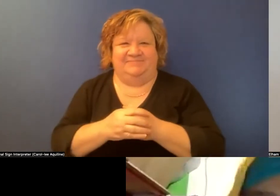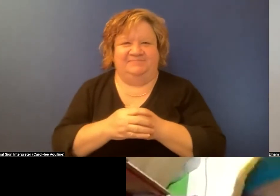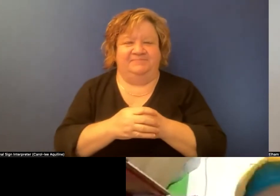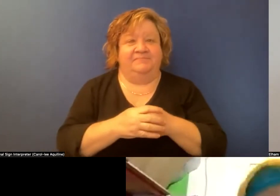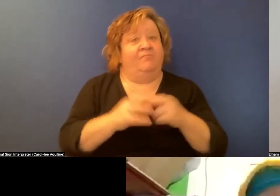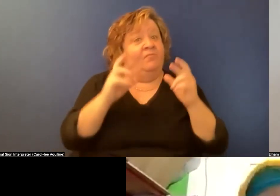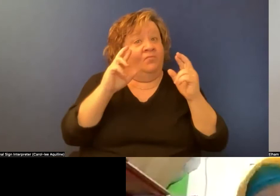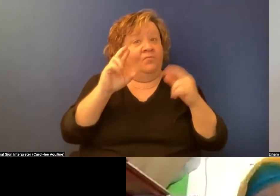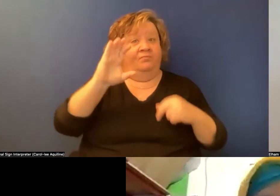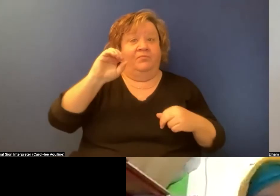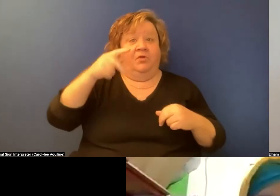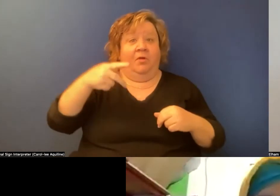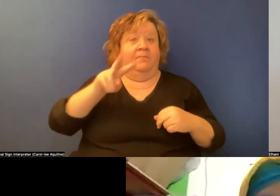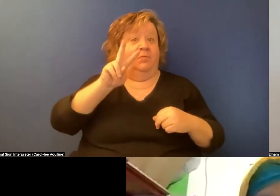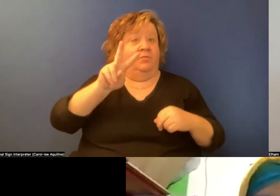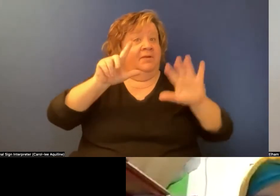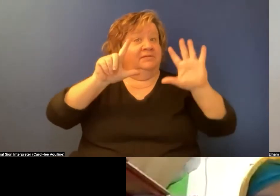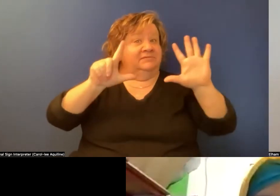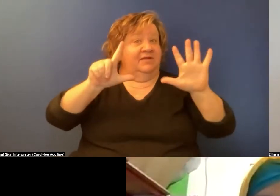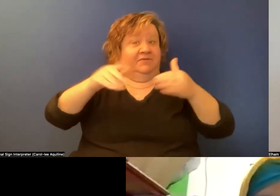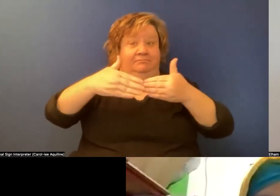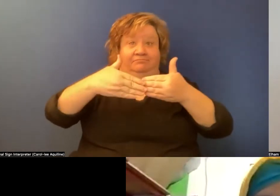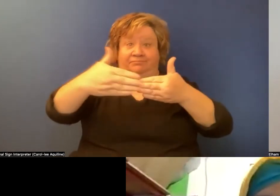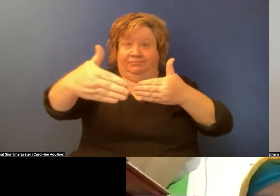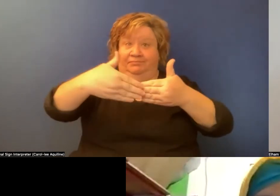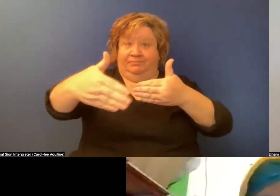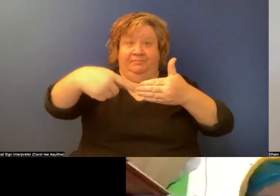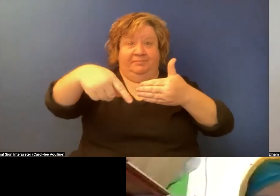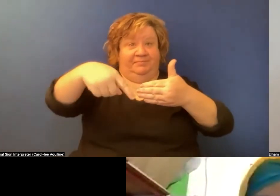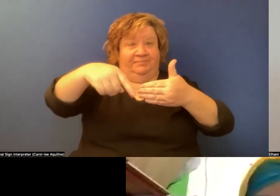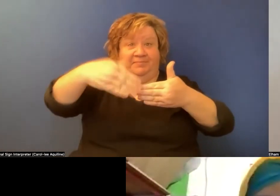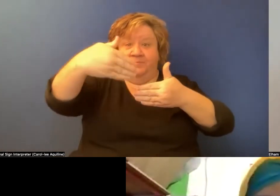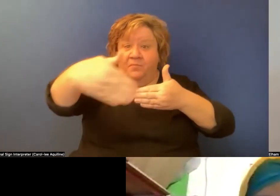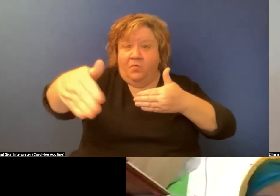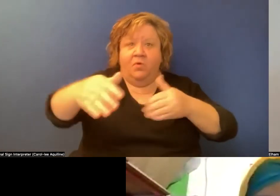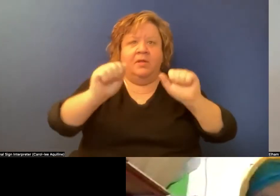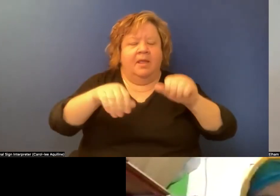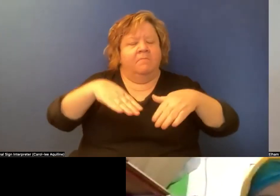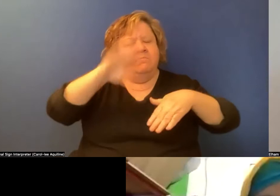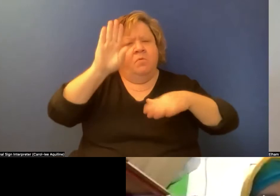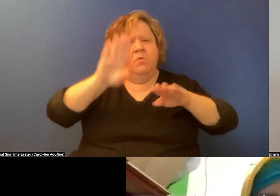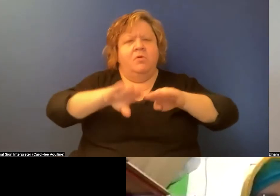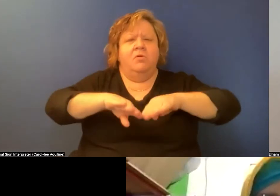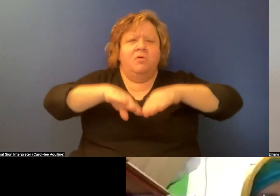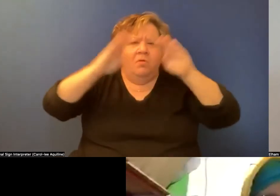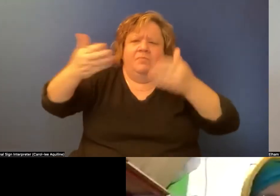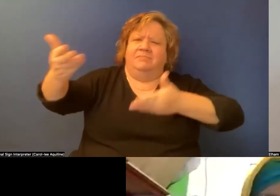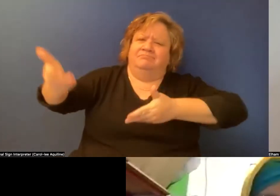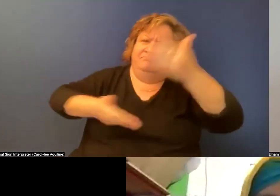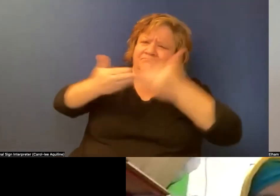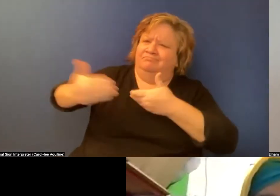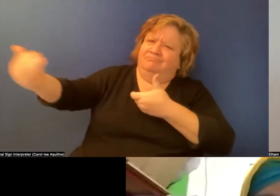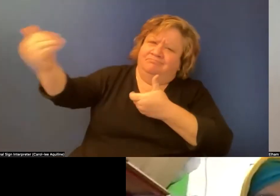action are open and accessible for persons with disabilities, including women with disabilities. I just want to conclude